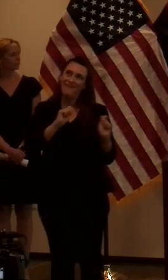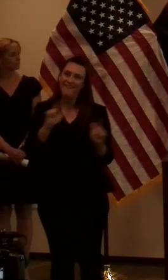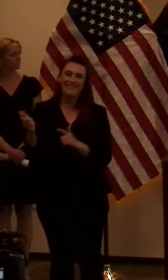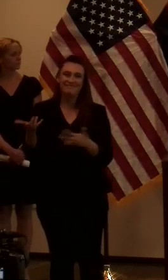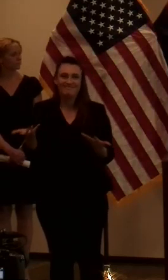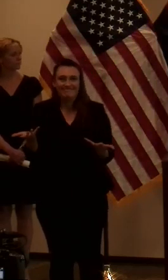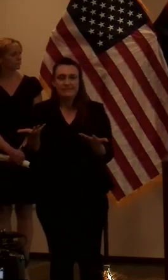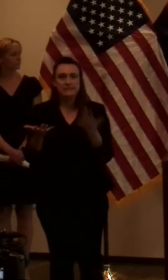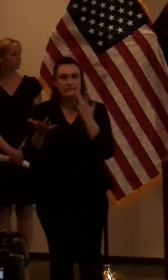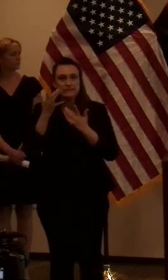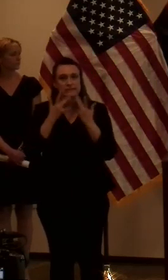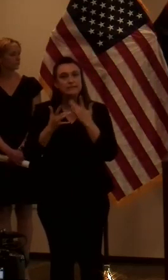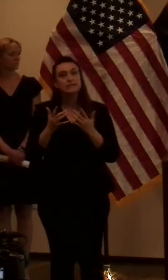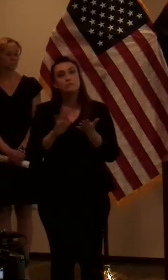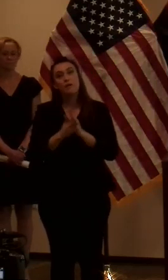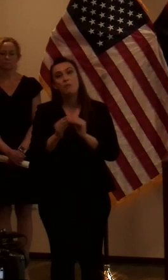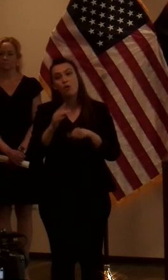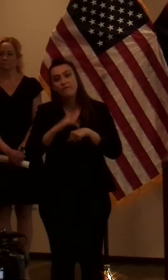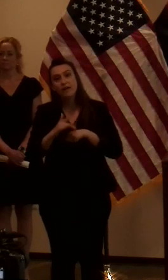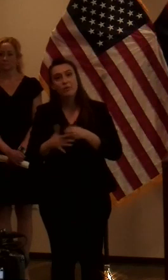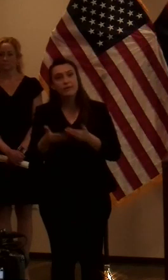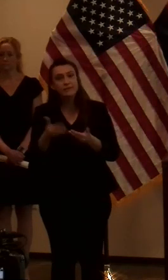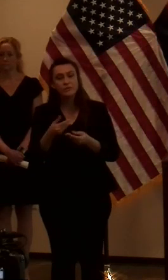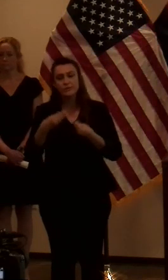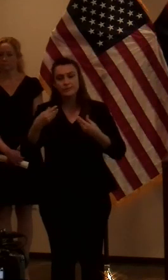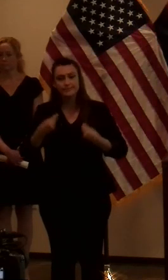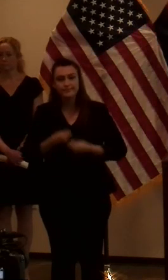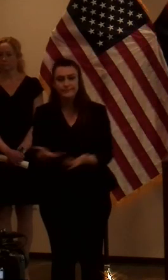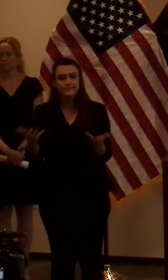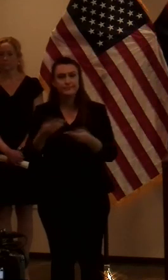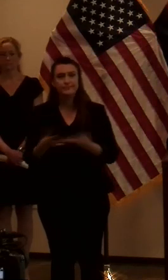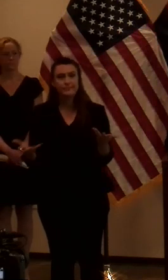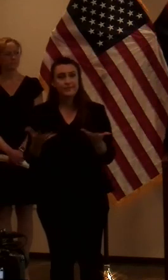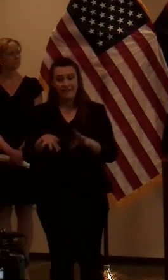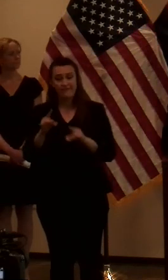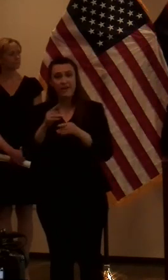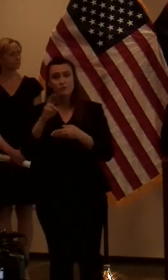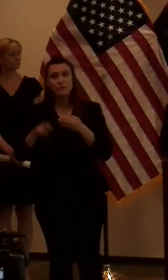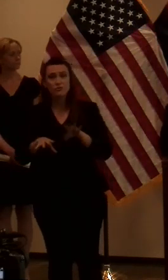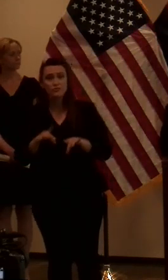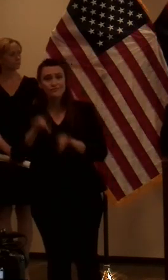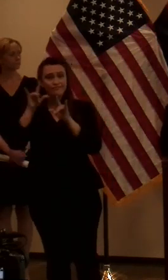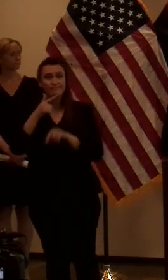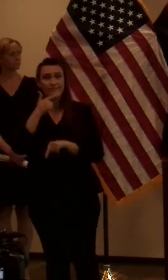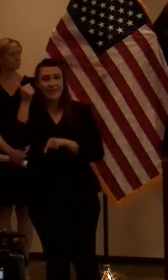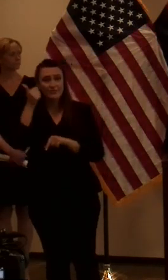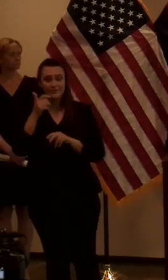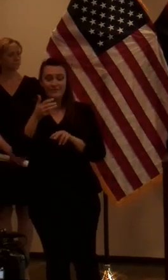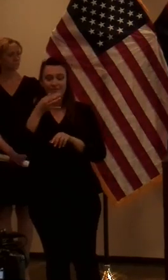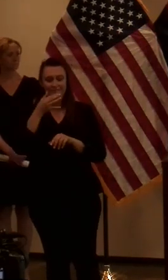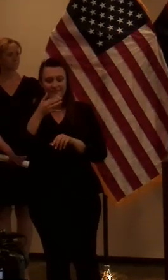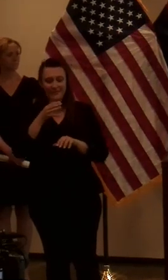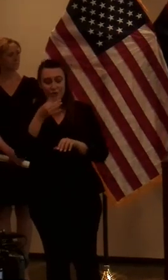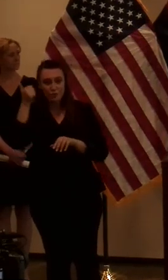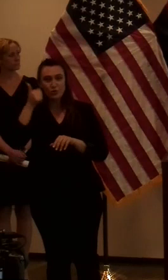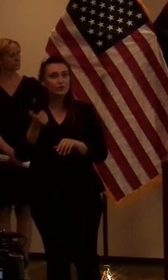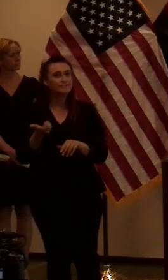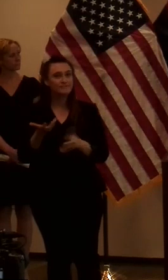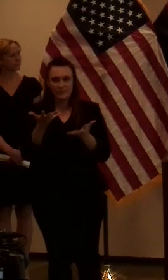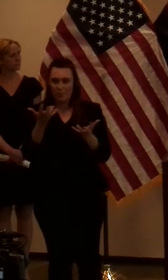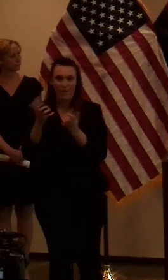availability of tests and more rapid turnaround of results. Last week, we announced that Arizona has